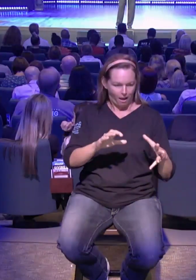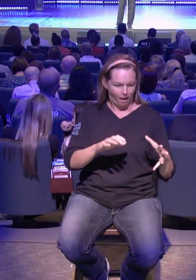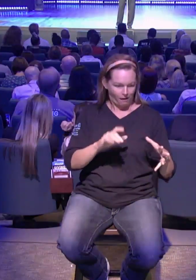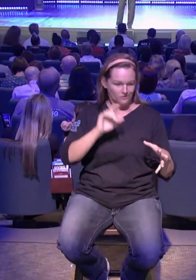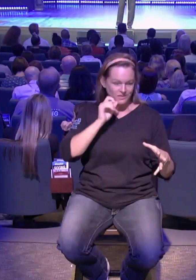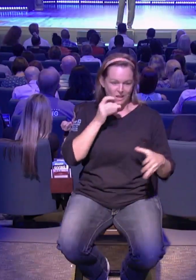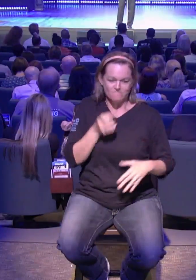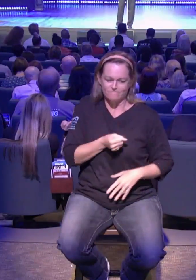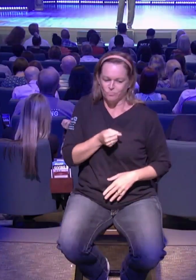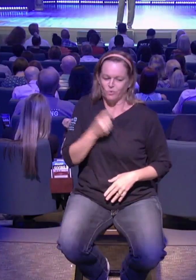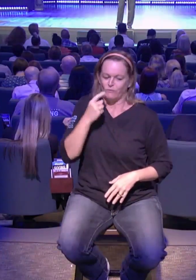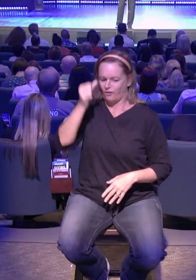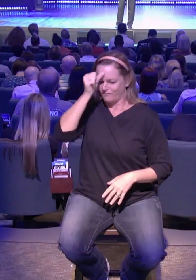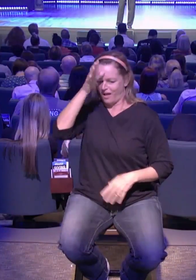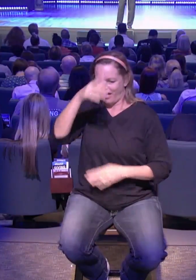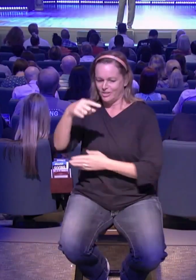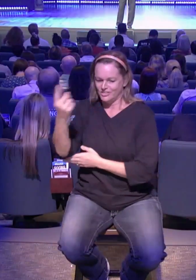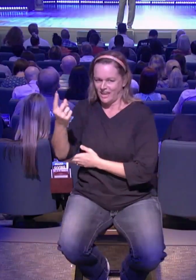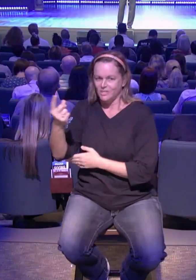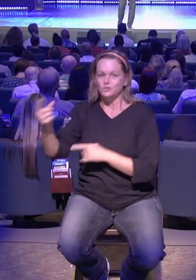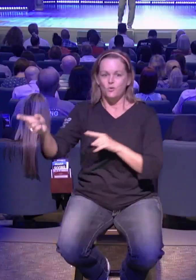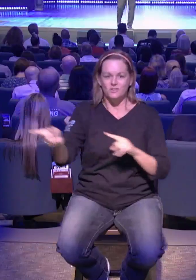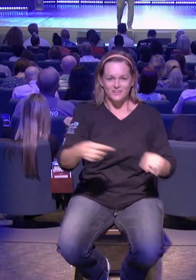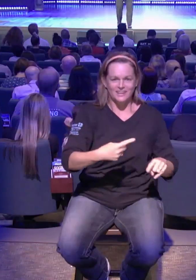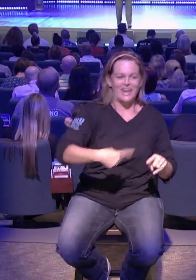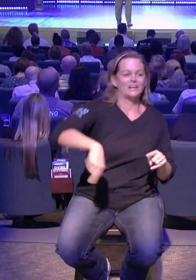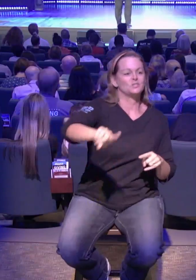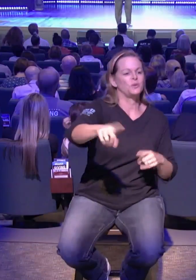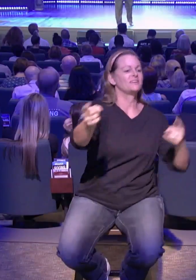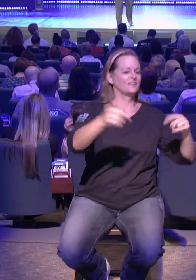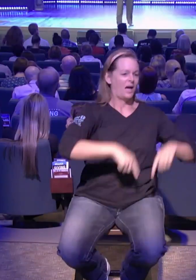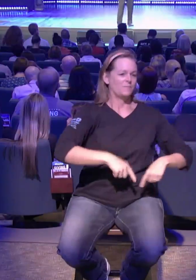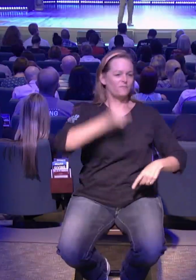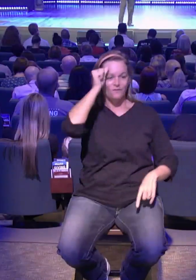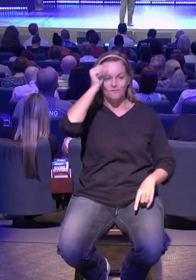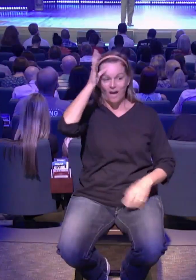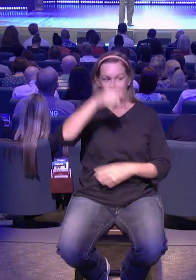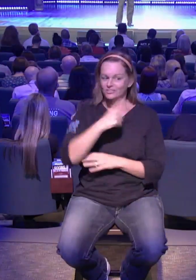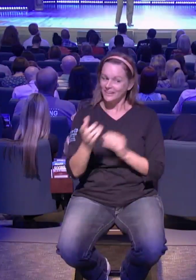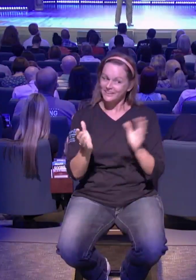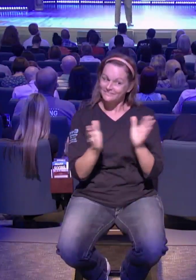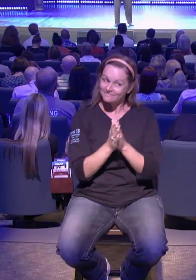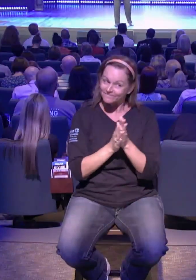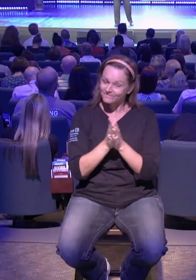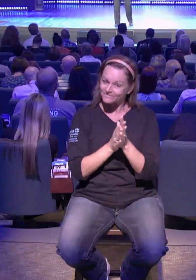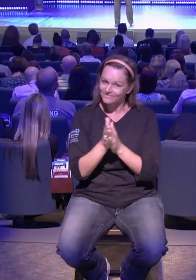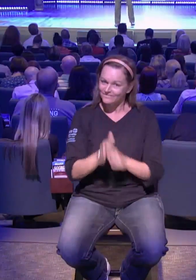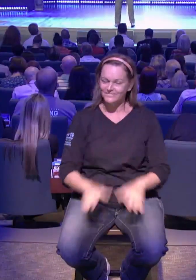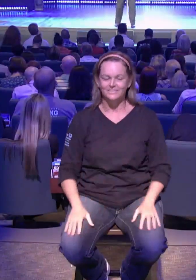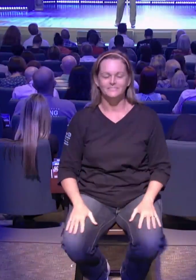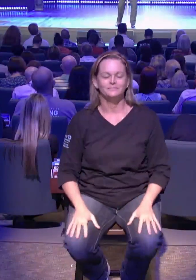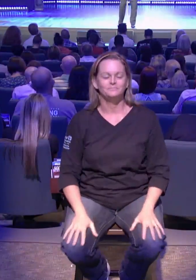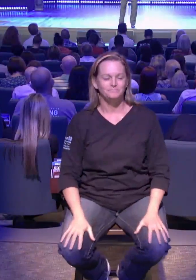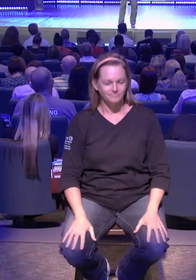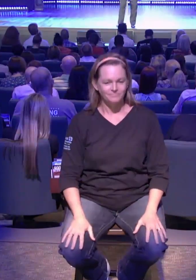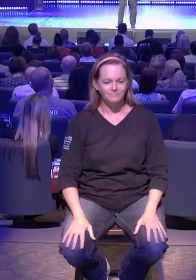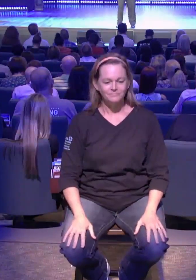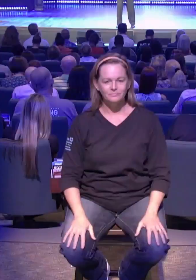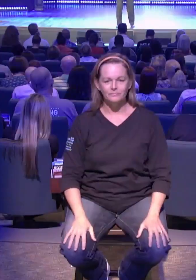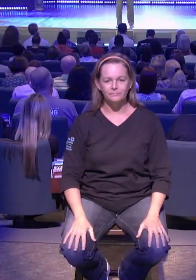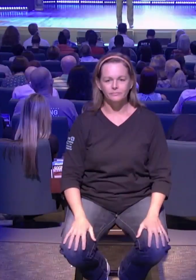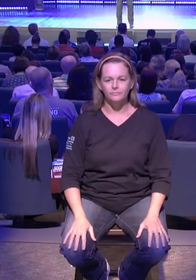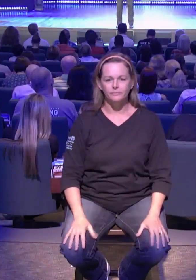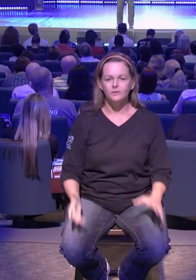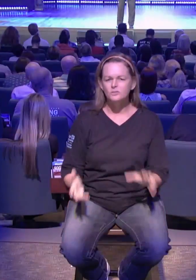and women, drag all the men to church next week, all right? We got to come. We got to get fired up. So I got a question to ask you today.